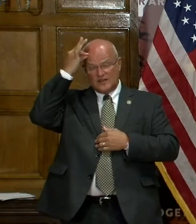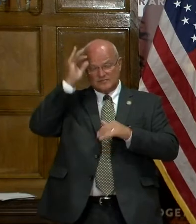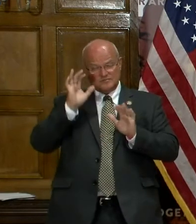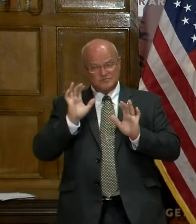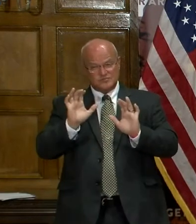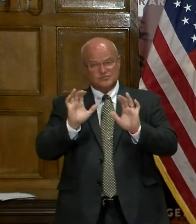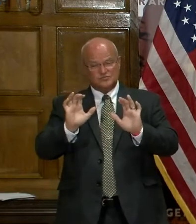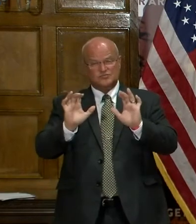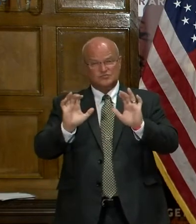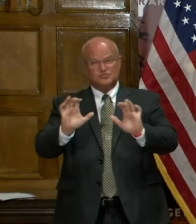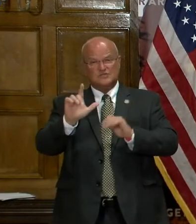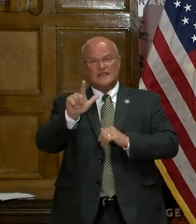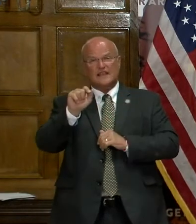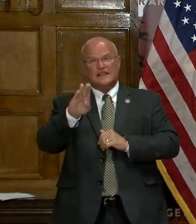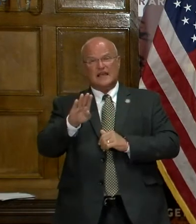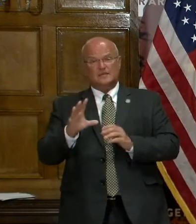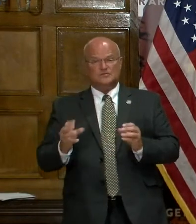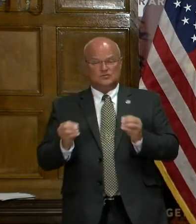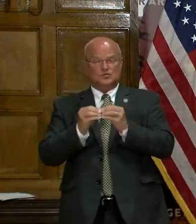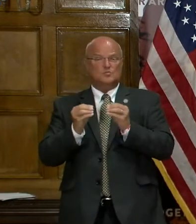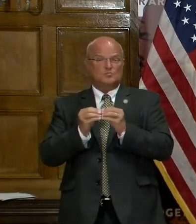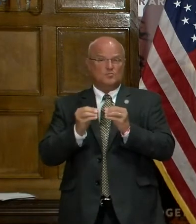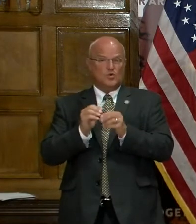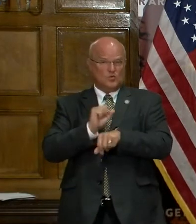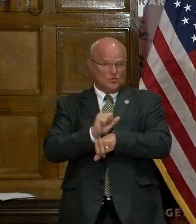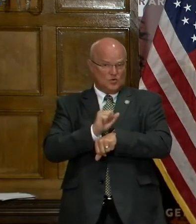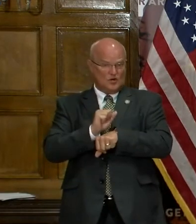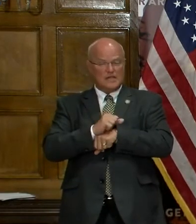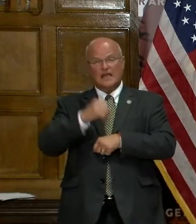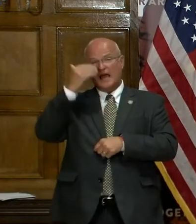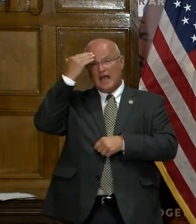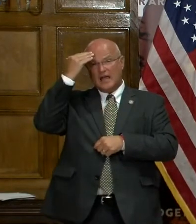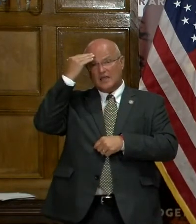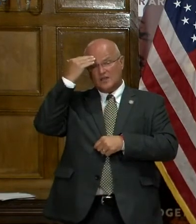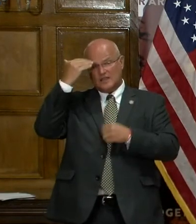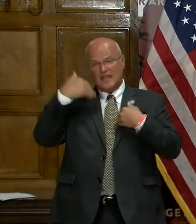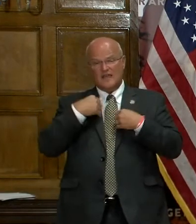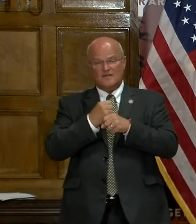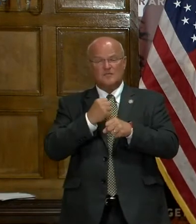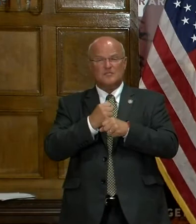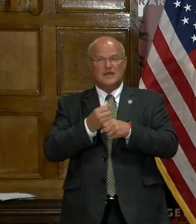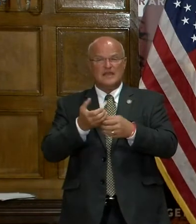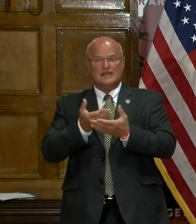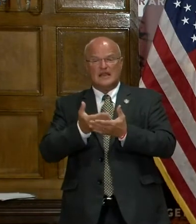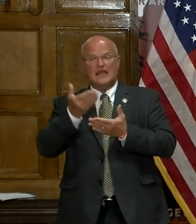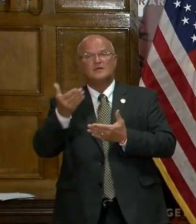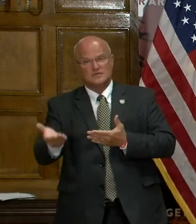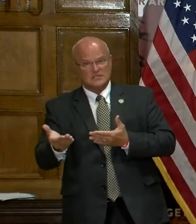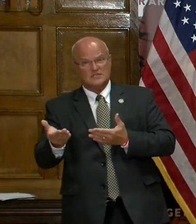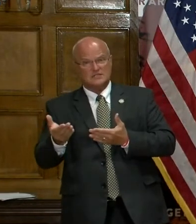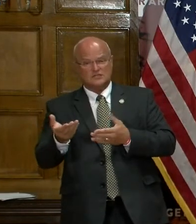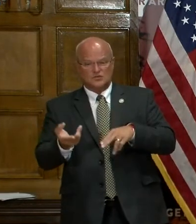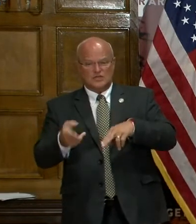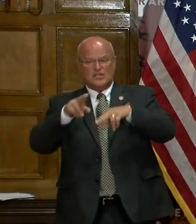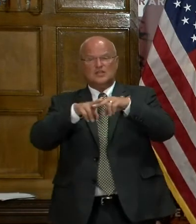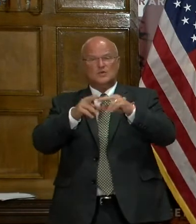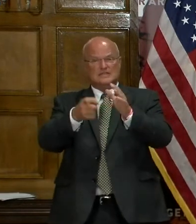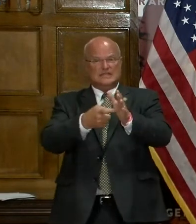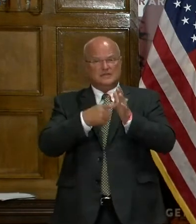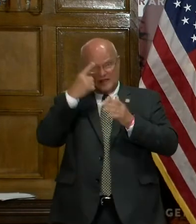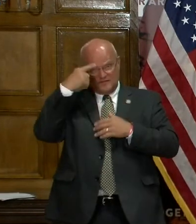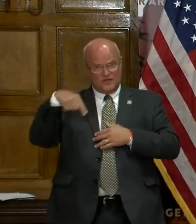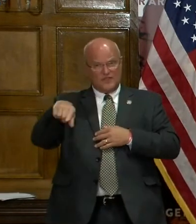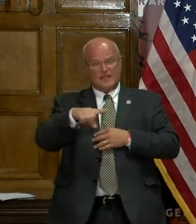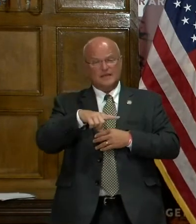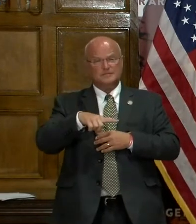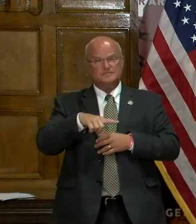pushing the laboratories to do more. I know that they have made acquisitions to increase that demand for